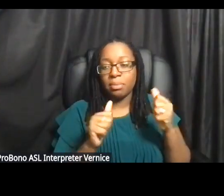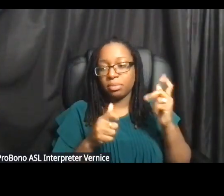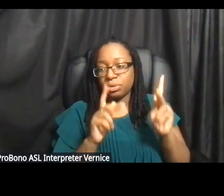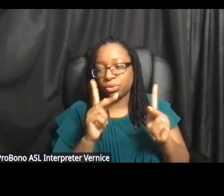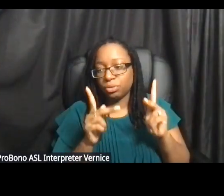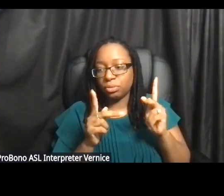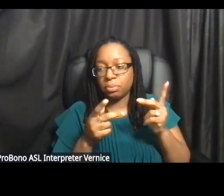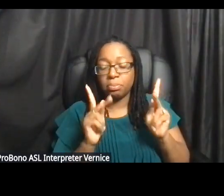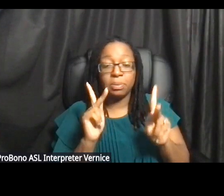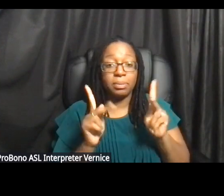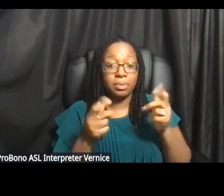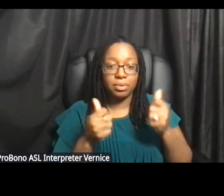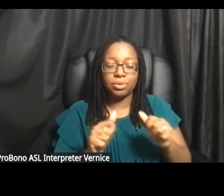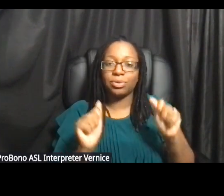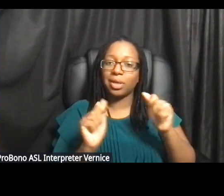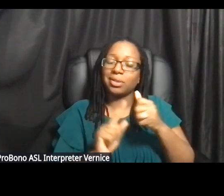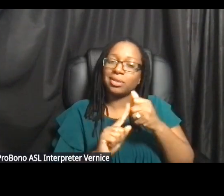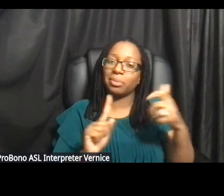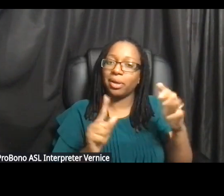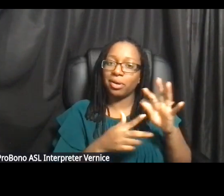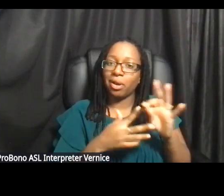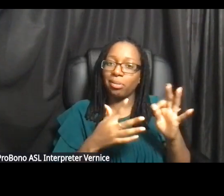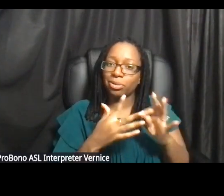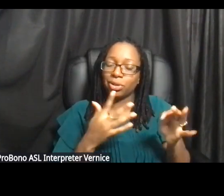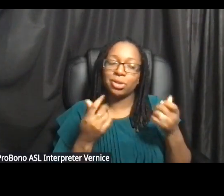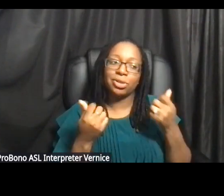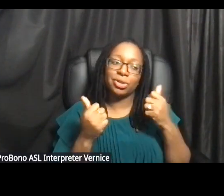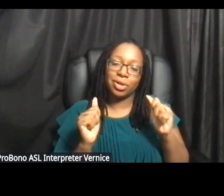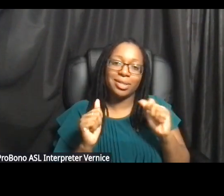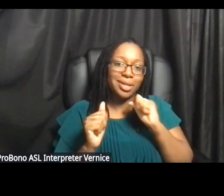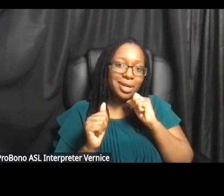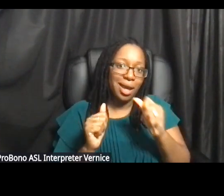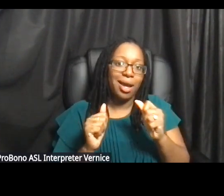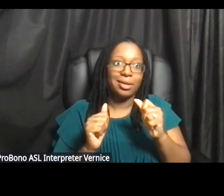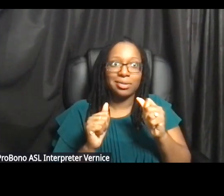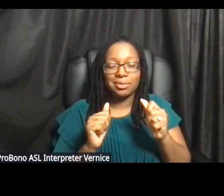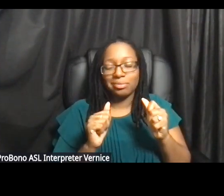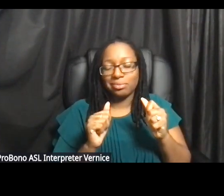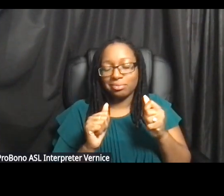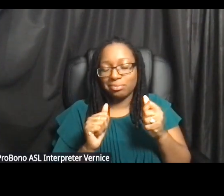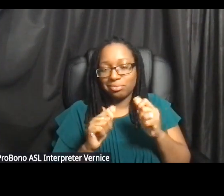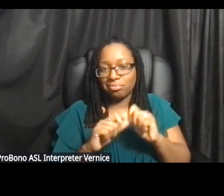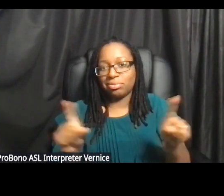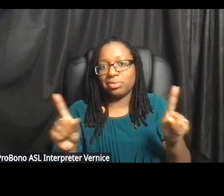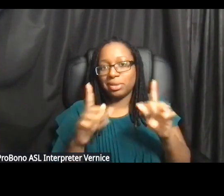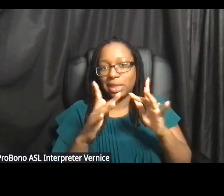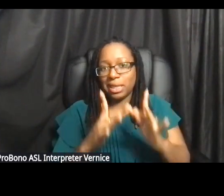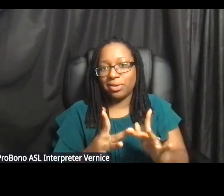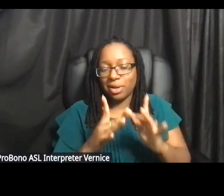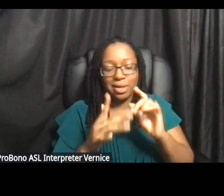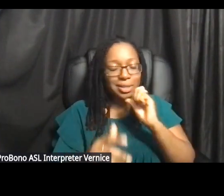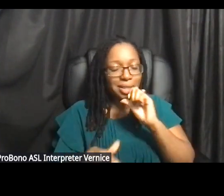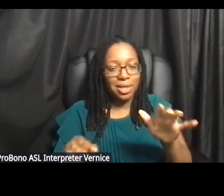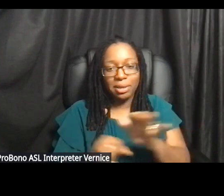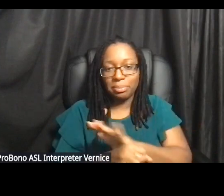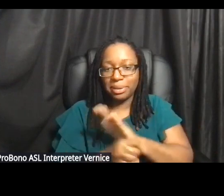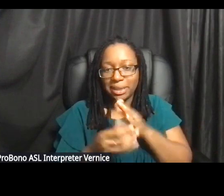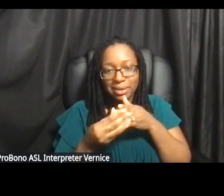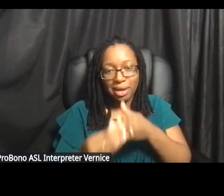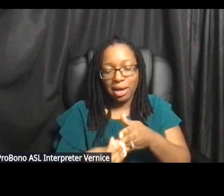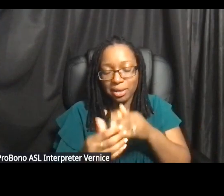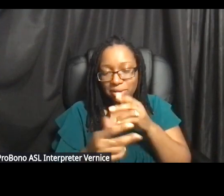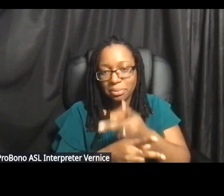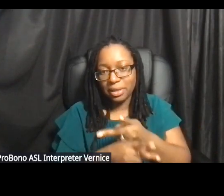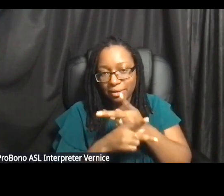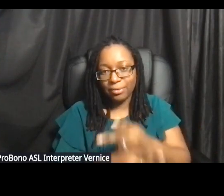modern panopticon of the internet. But again, this is not a complete guide, so please be careful out there. Now let's look